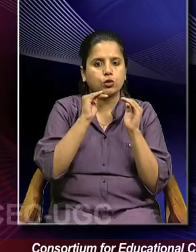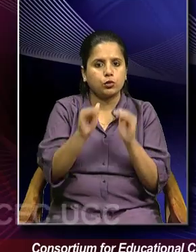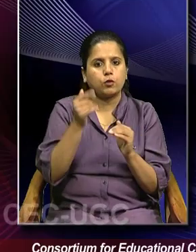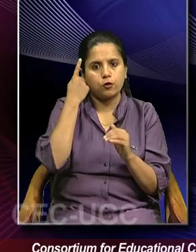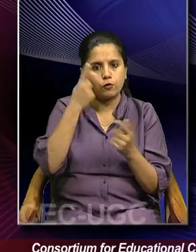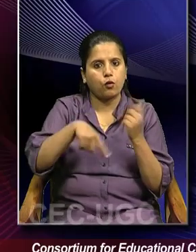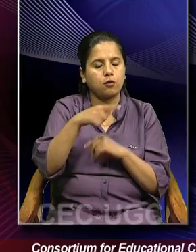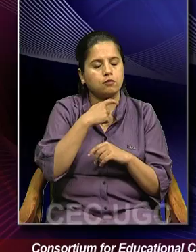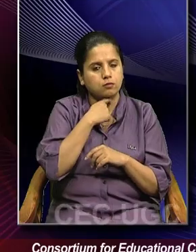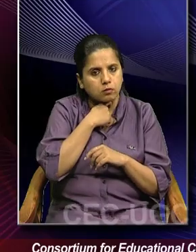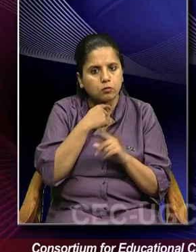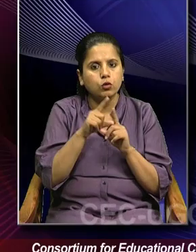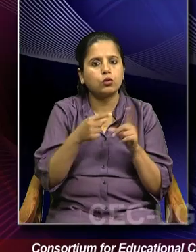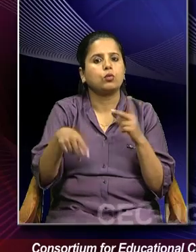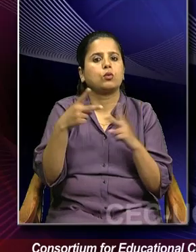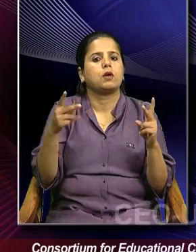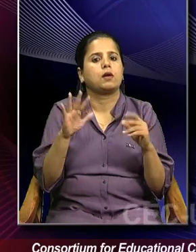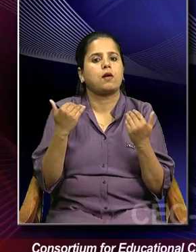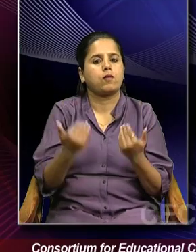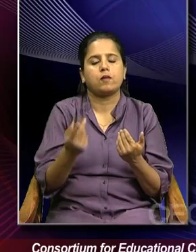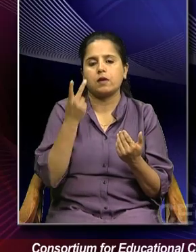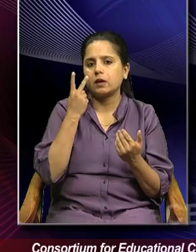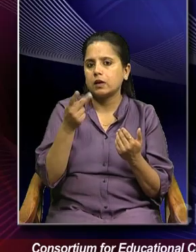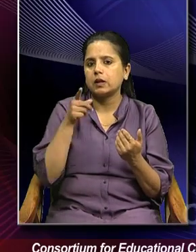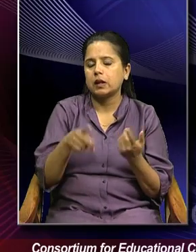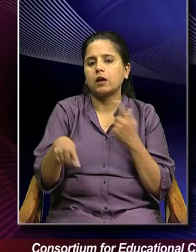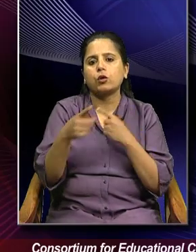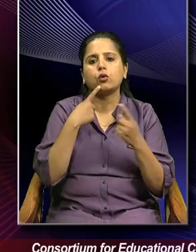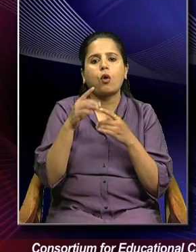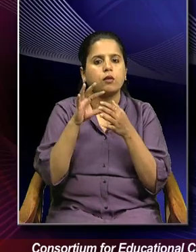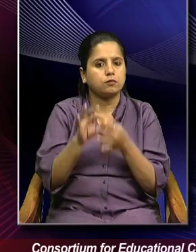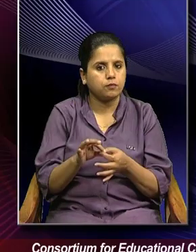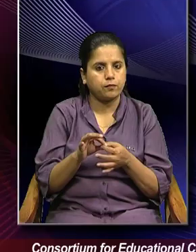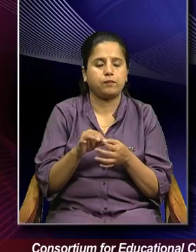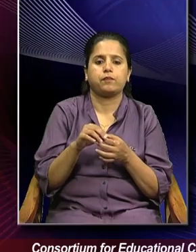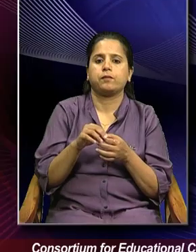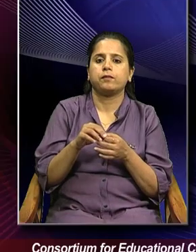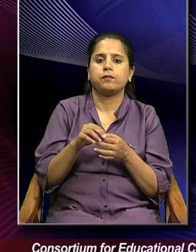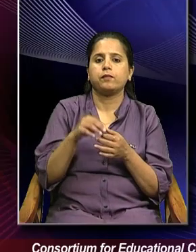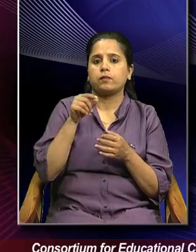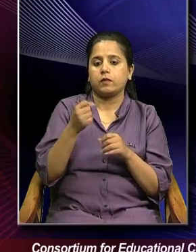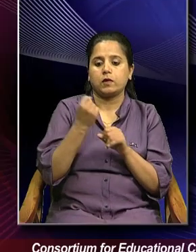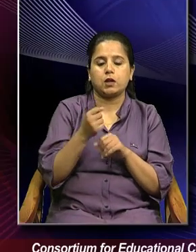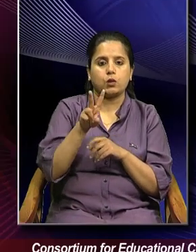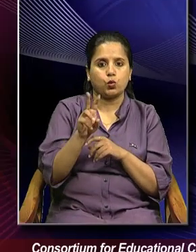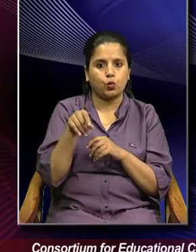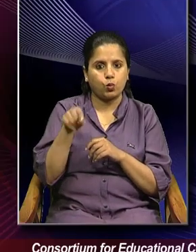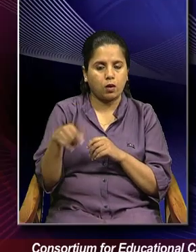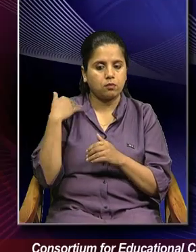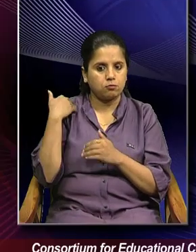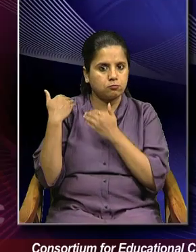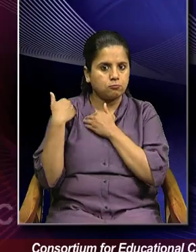the commitments in this aspect, when we talk about the G20